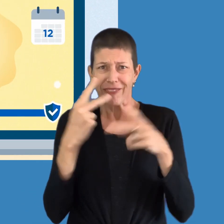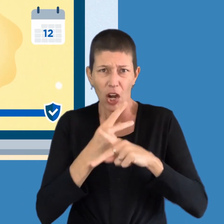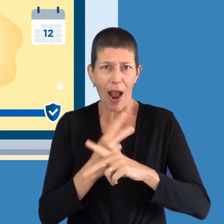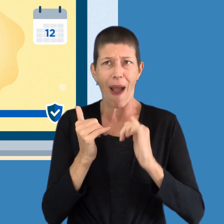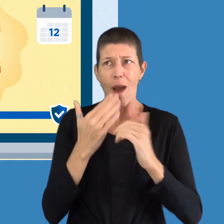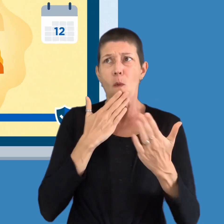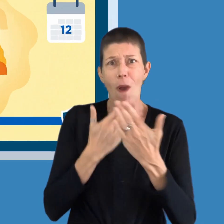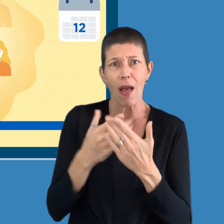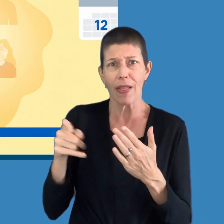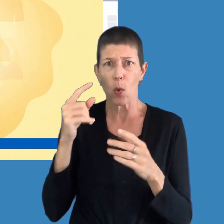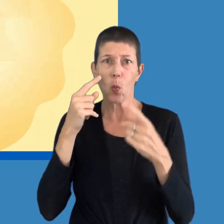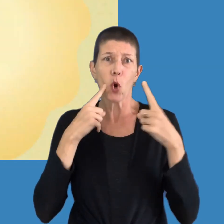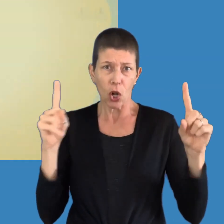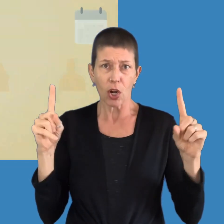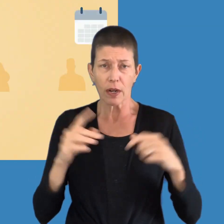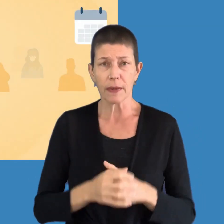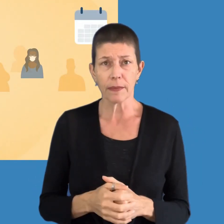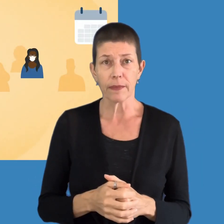how well vaccines work.